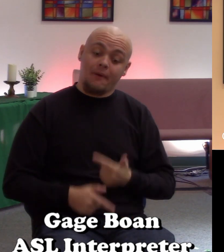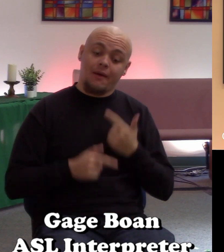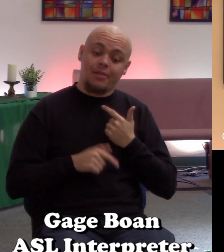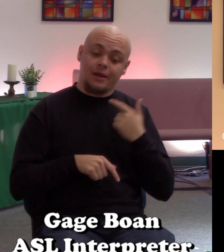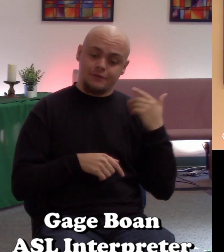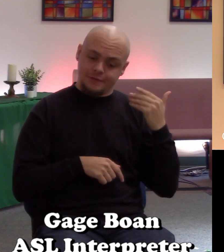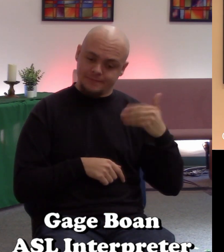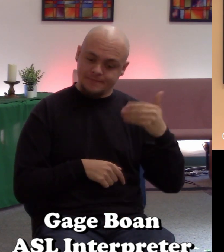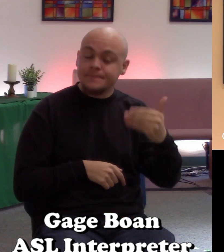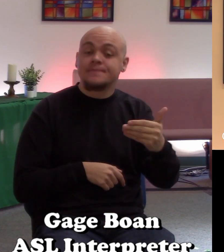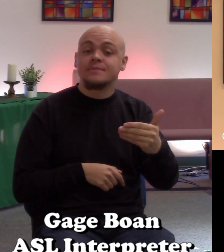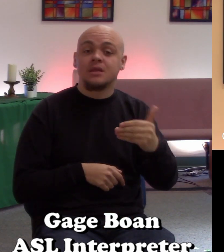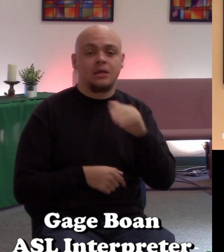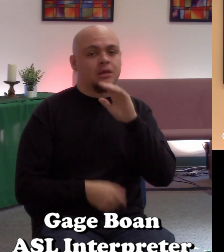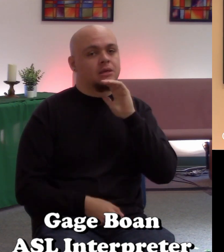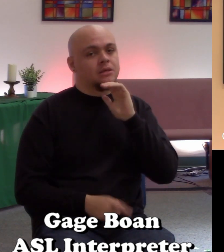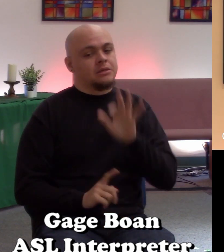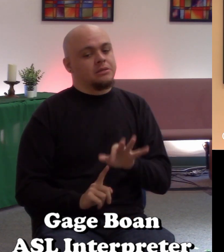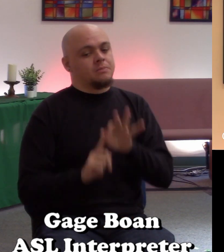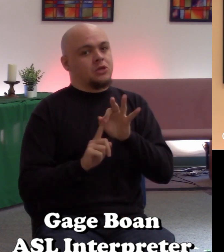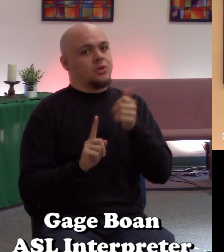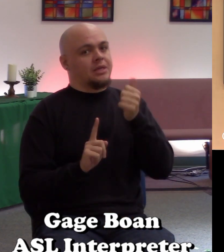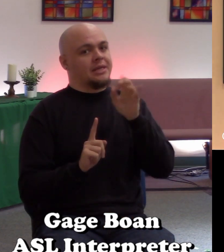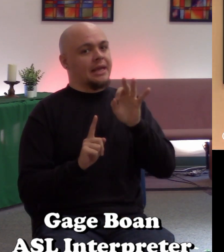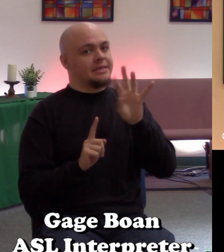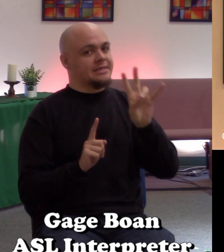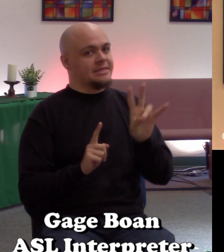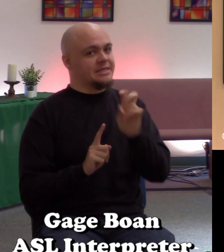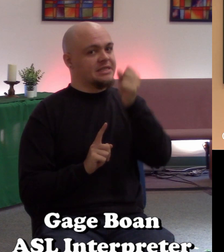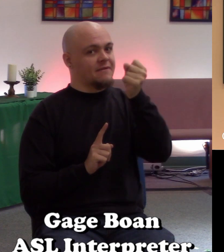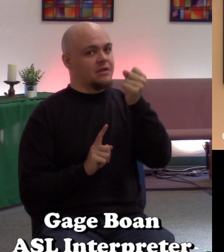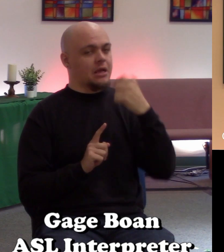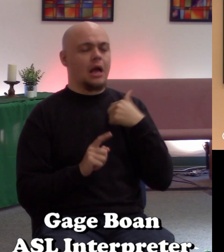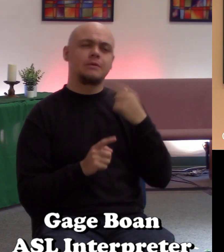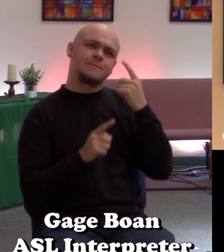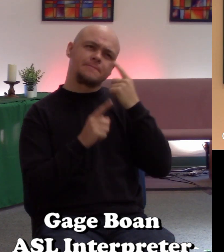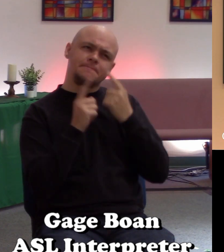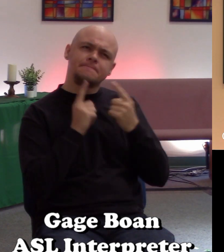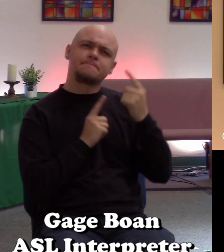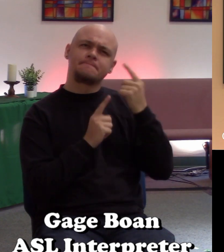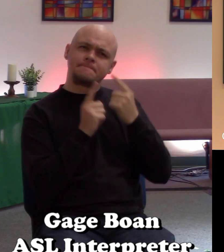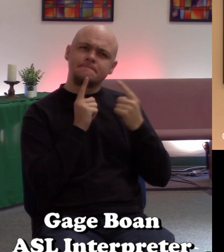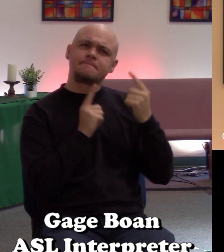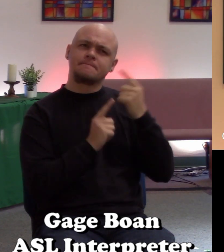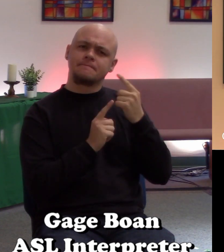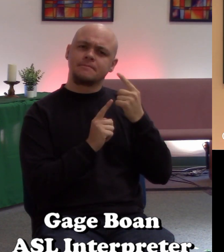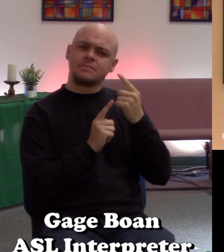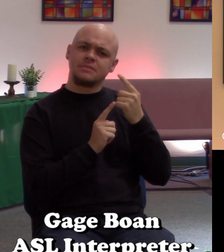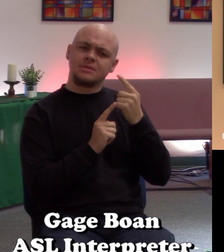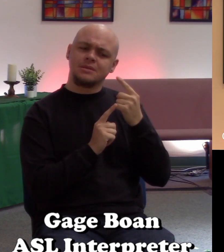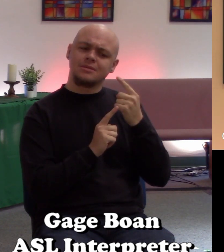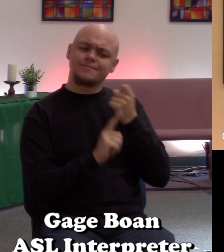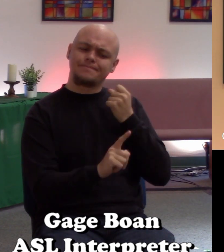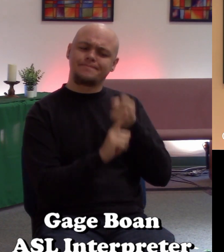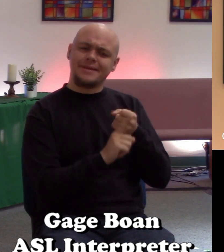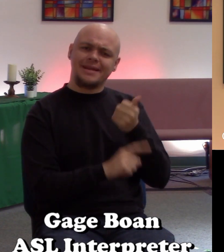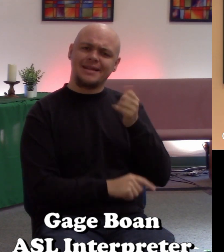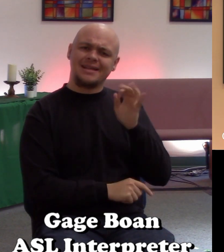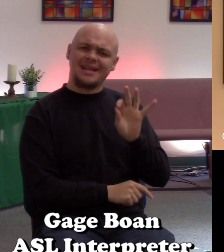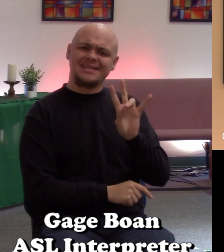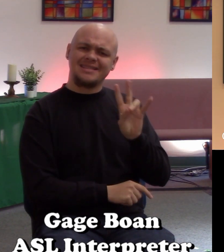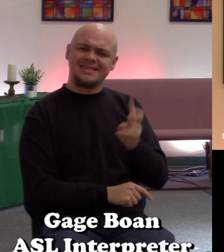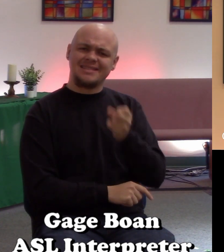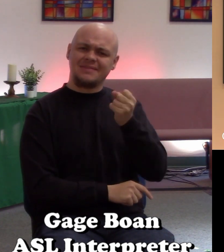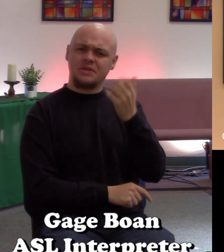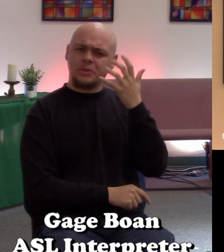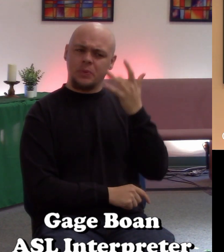But in my lifetime, and especially in the 70s, and I've been wondering for a long time, why did a lot of this stuff hit in the 70s?